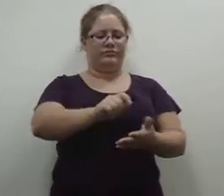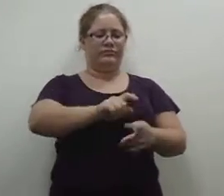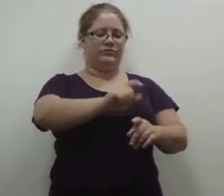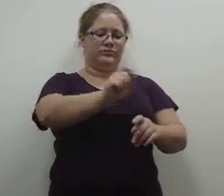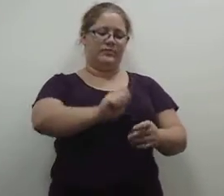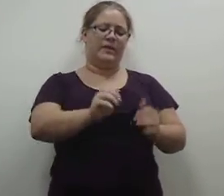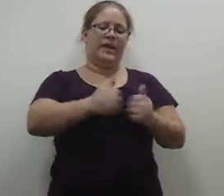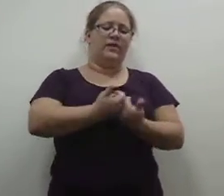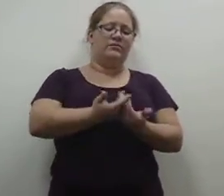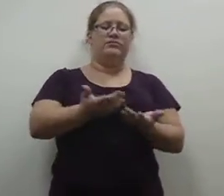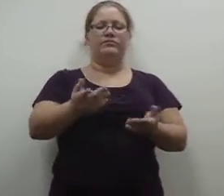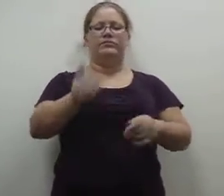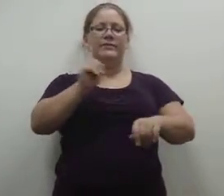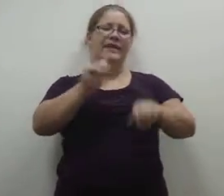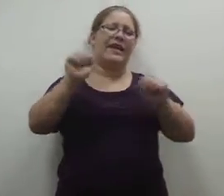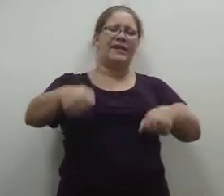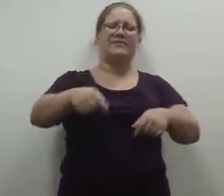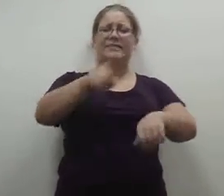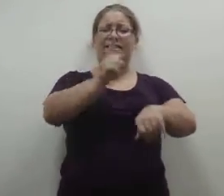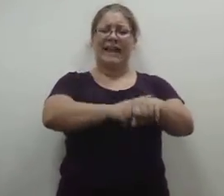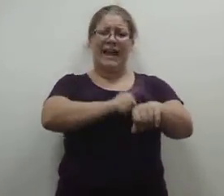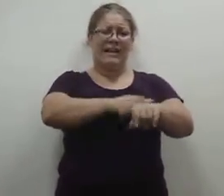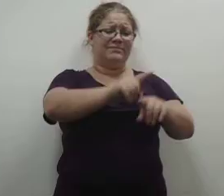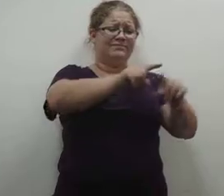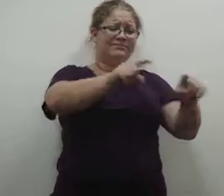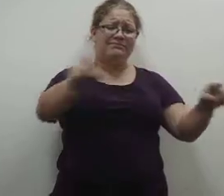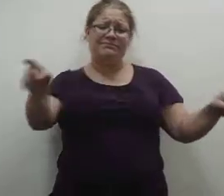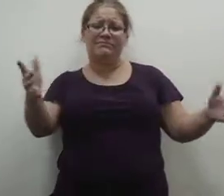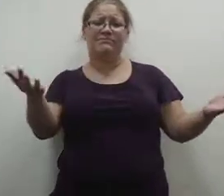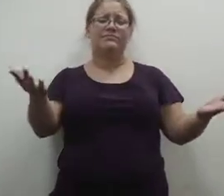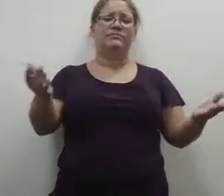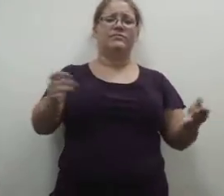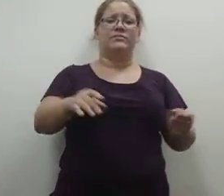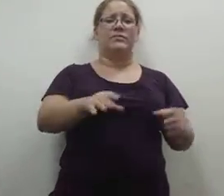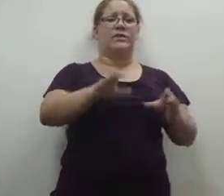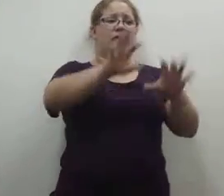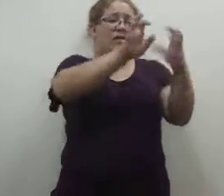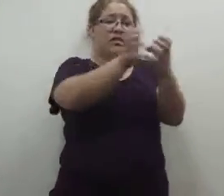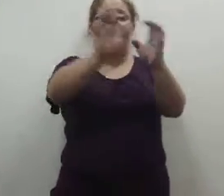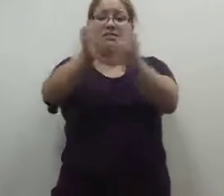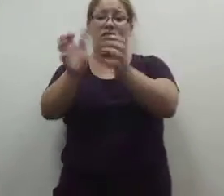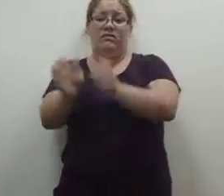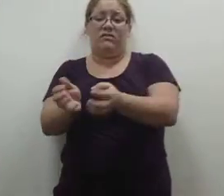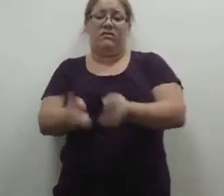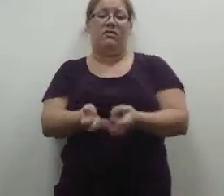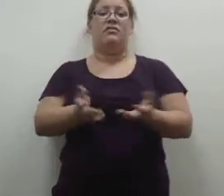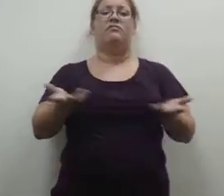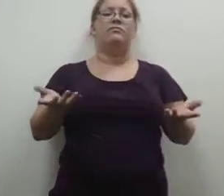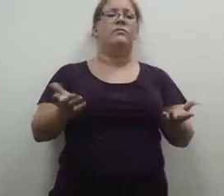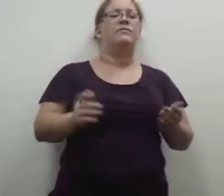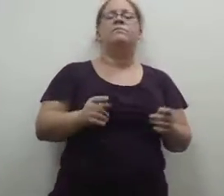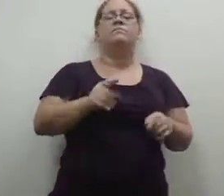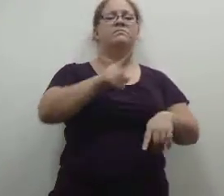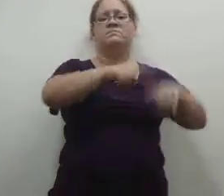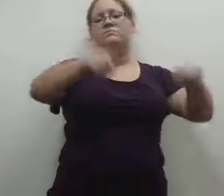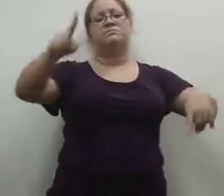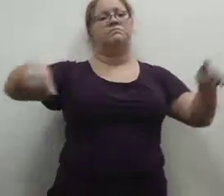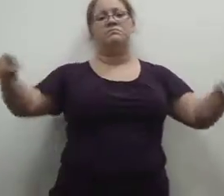things. It could be a timeline, it could be clustering. It depends on what the pattern of organization was in that reading that they were doing, and often it's